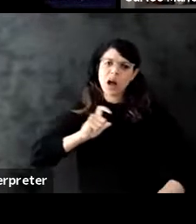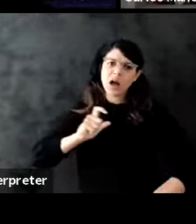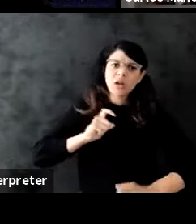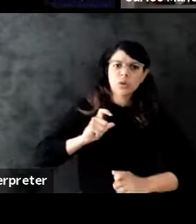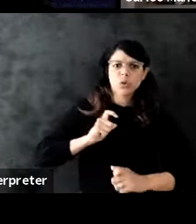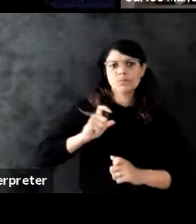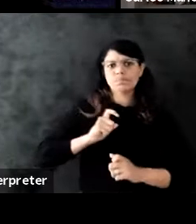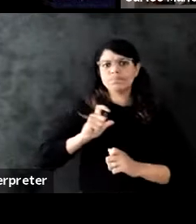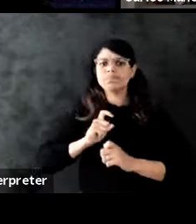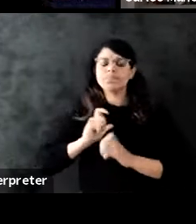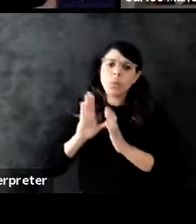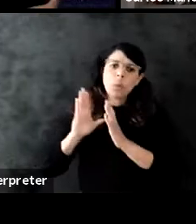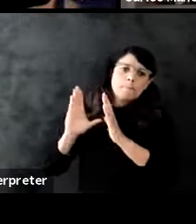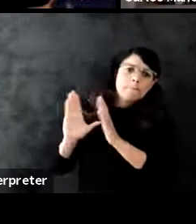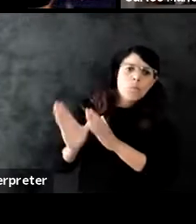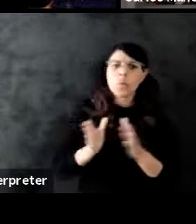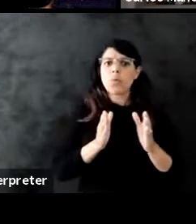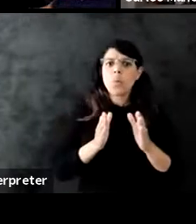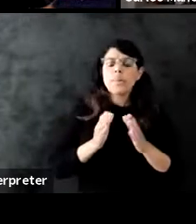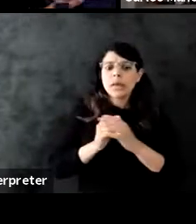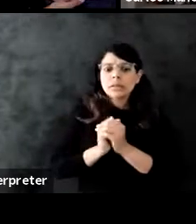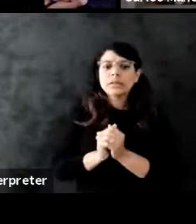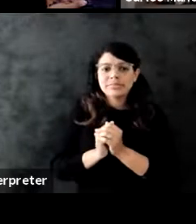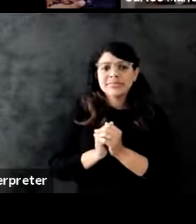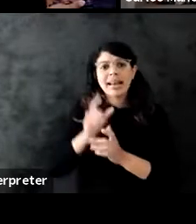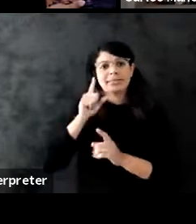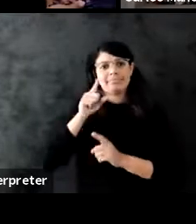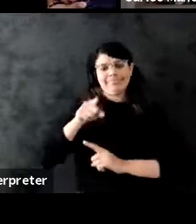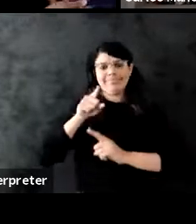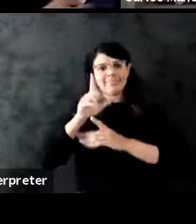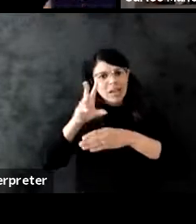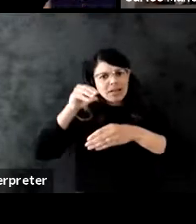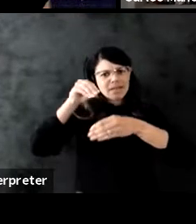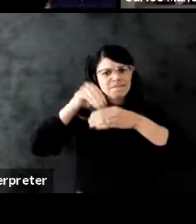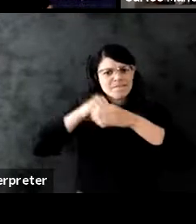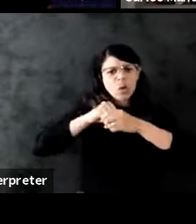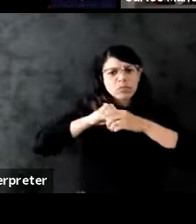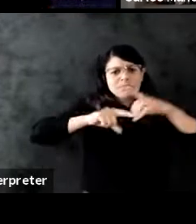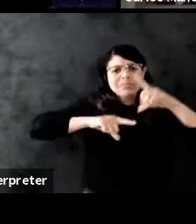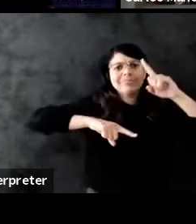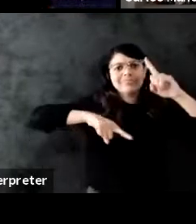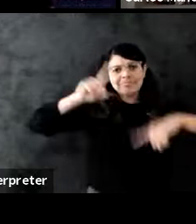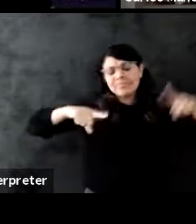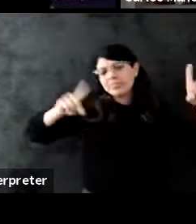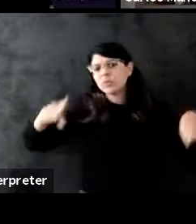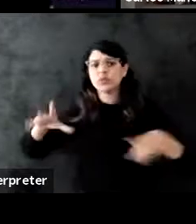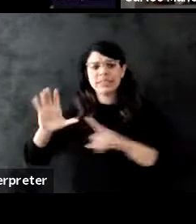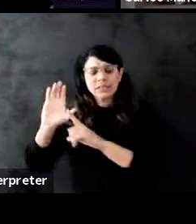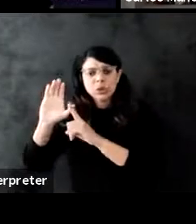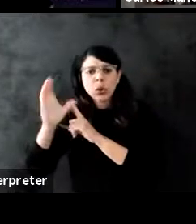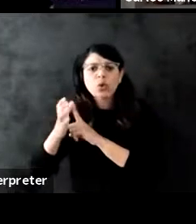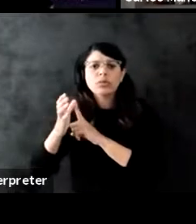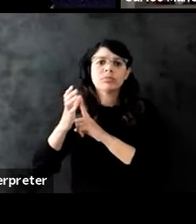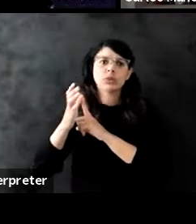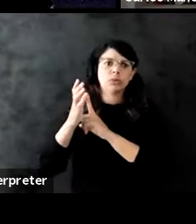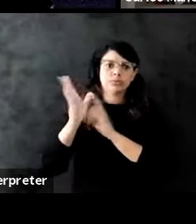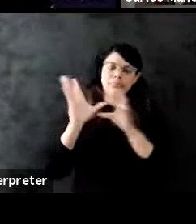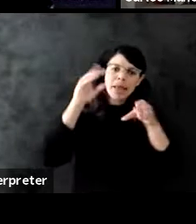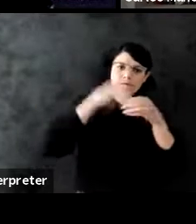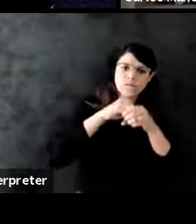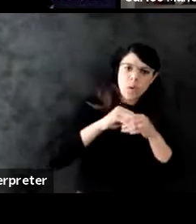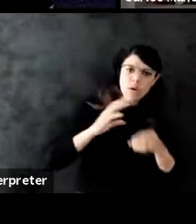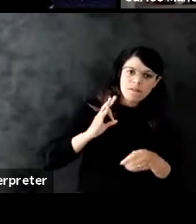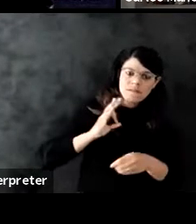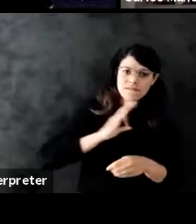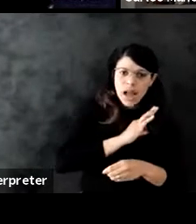or multiracial coalitions, including the Faculty for Human Rights in Central America, Faculty Against Apartheid in South